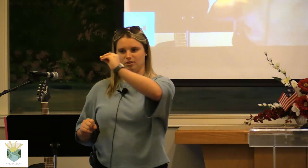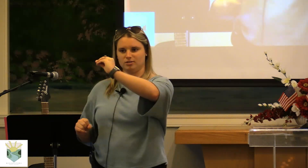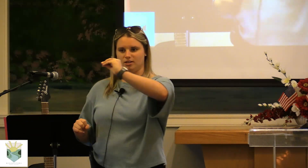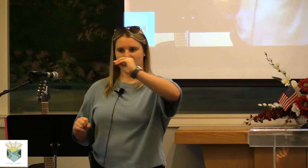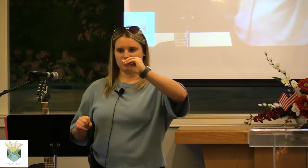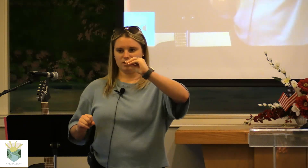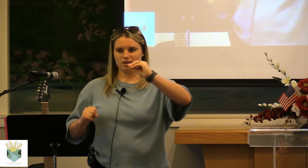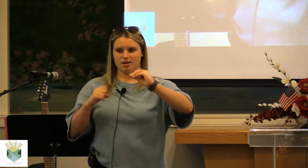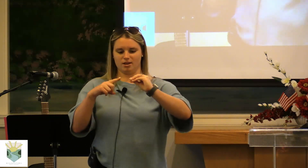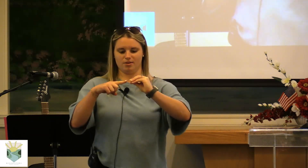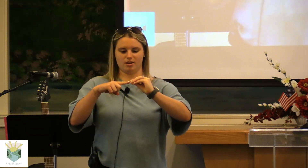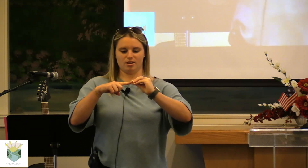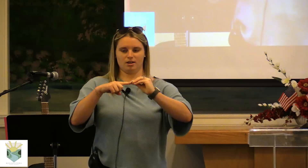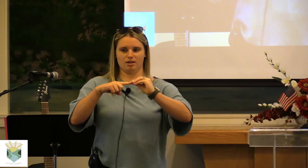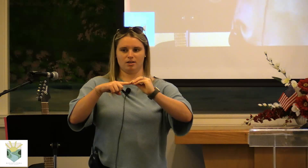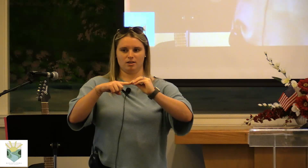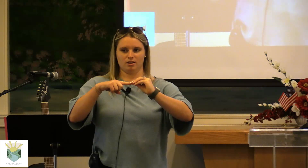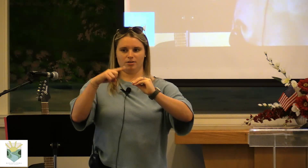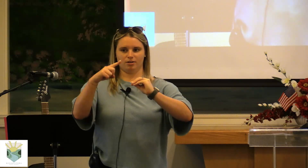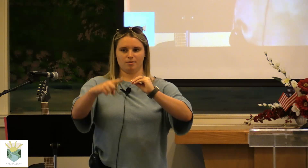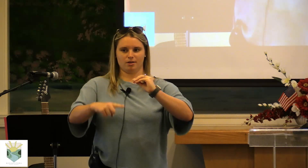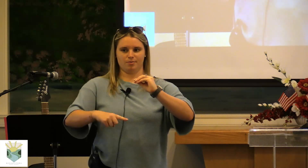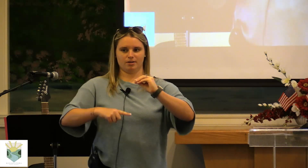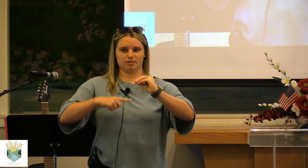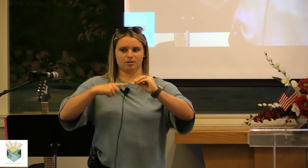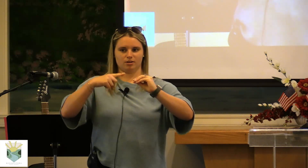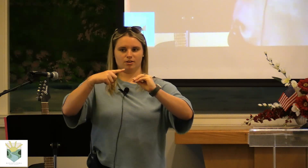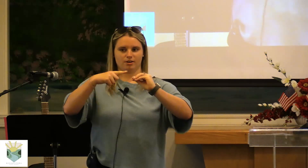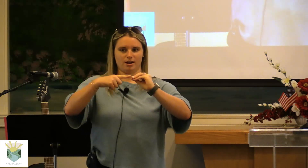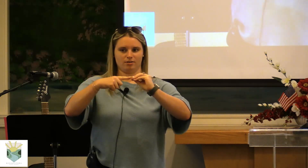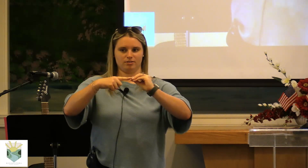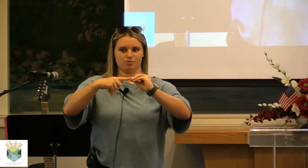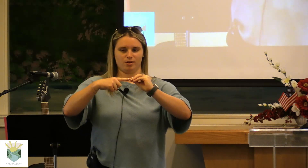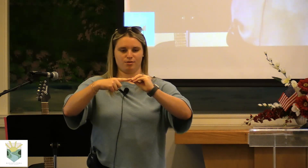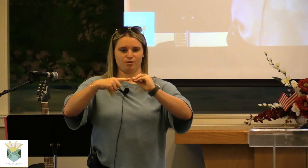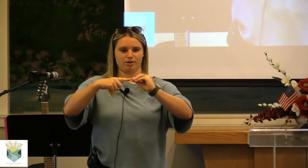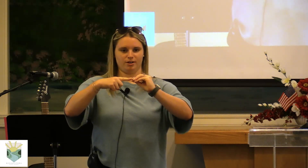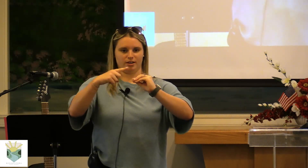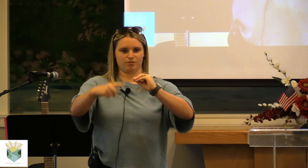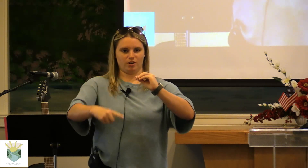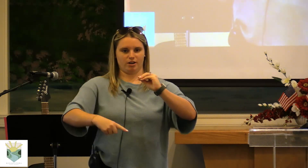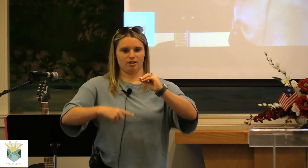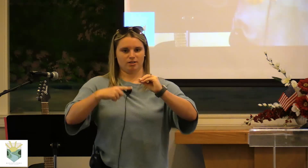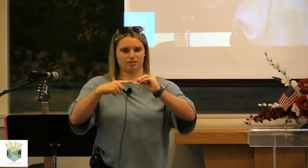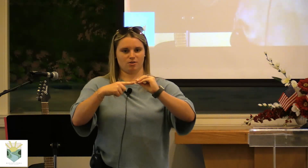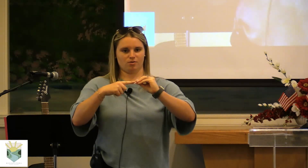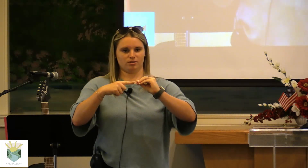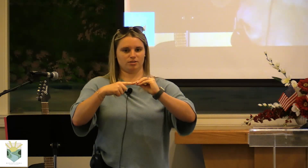that? And then you're going to make a big circle around with your index finger. So Backwards.